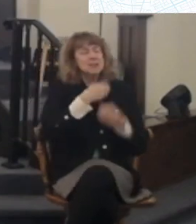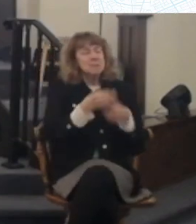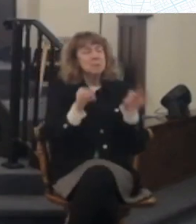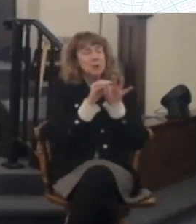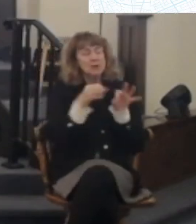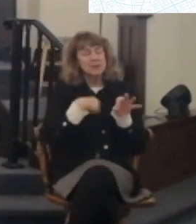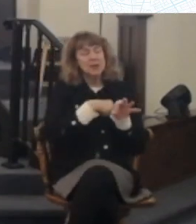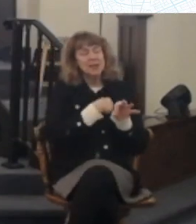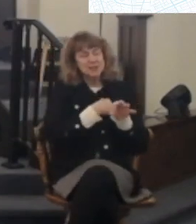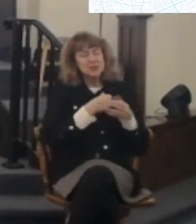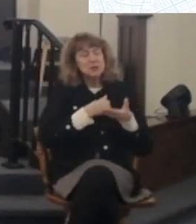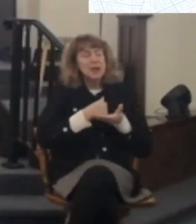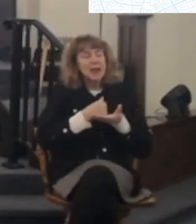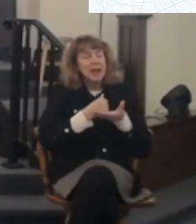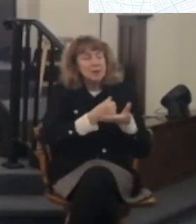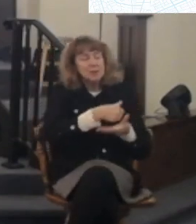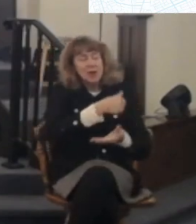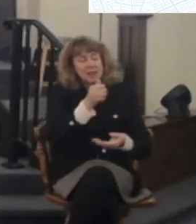defend themselves.